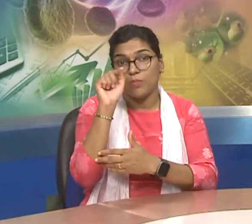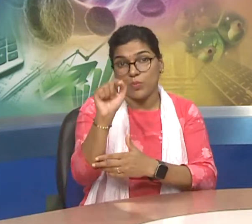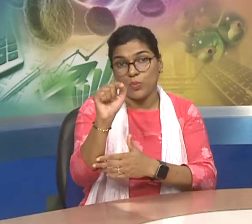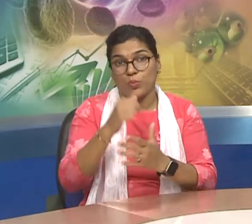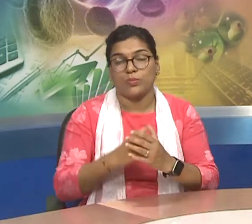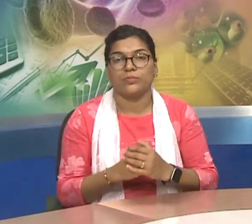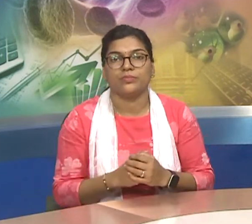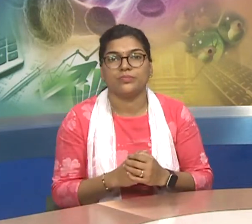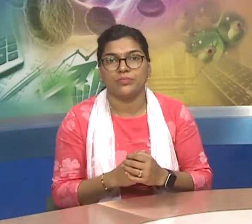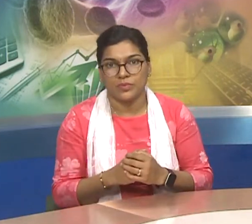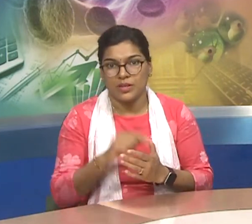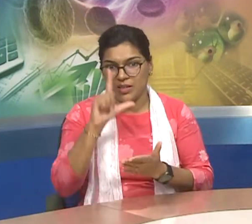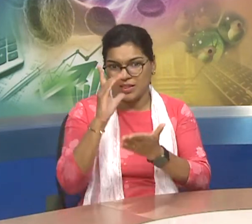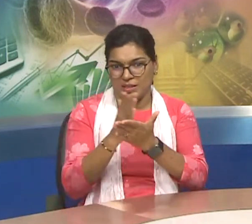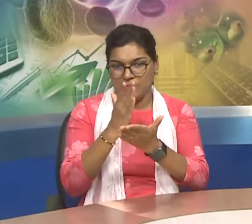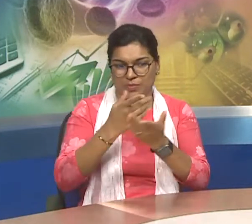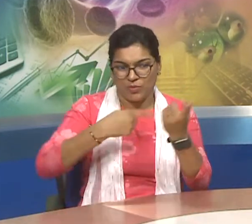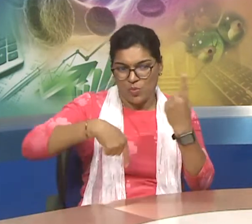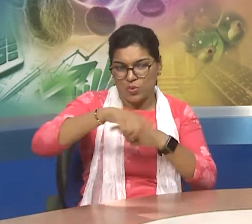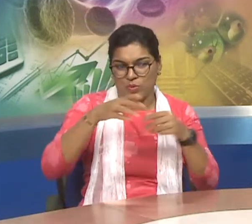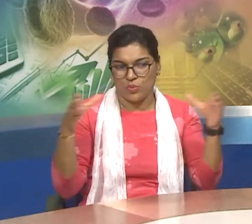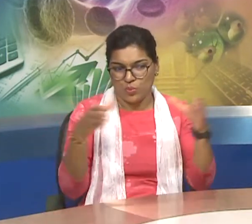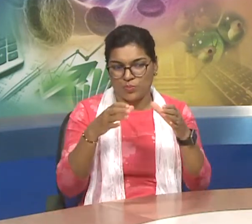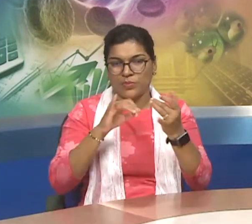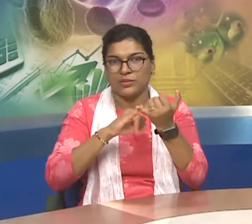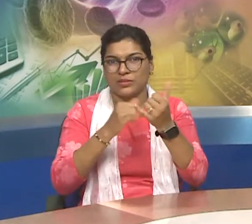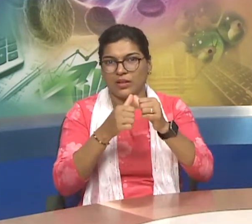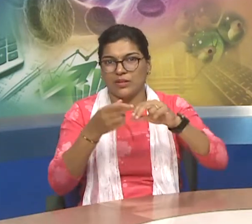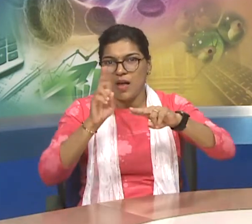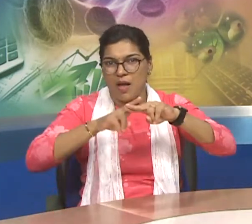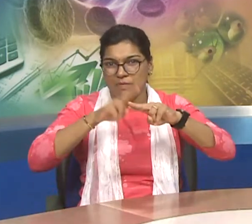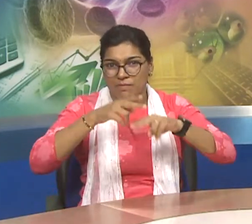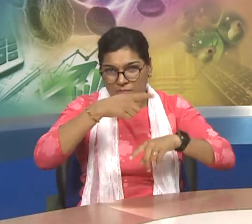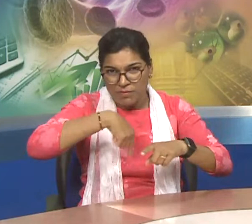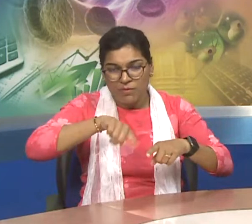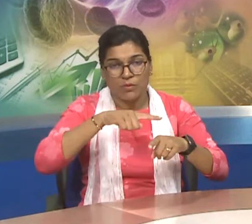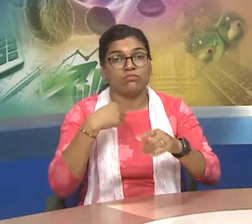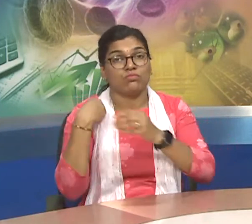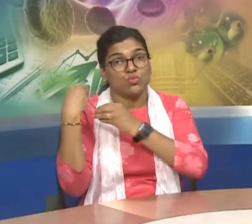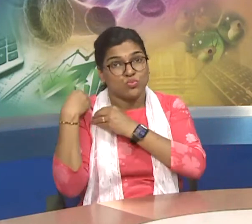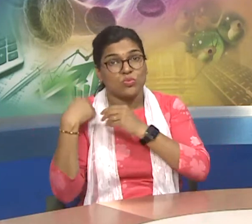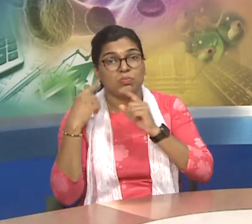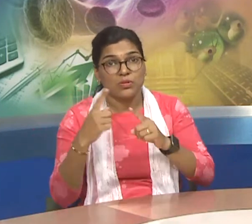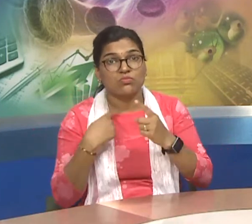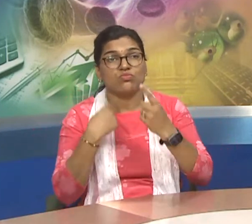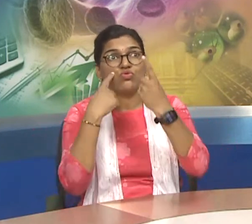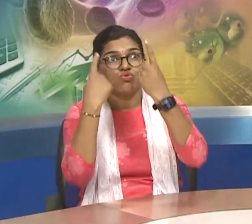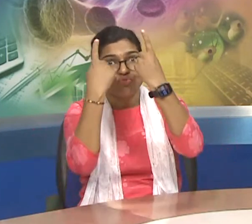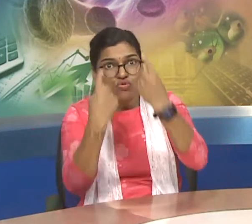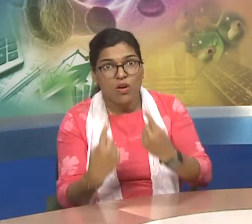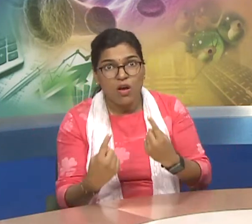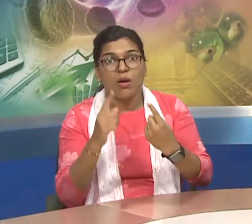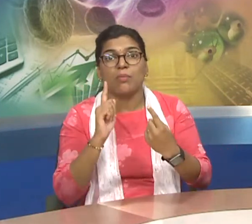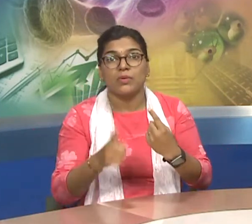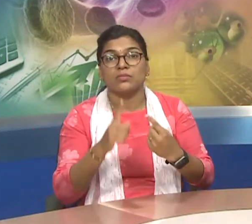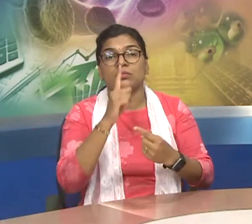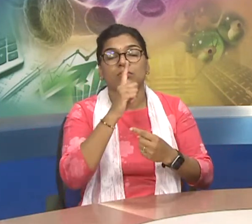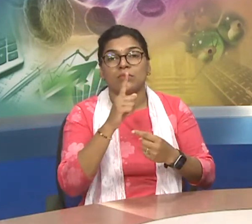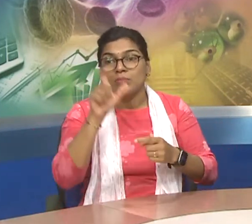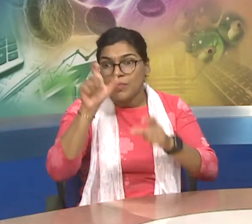Point number 5. The staff monitors, supervises and maintains security in order to check